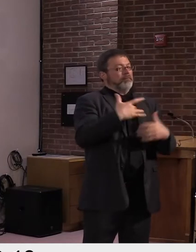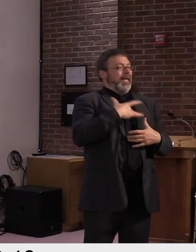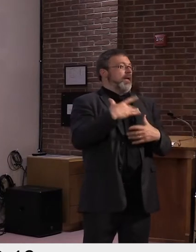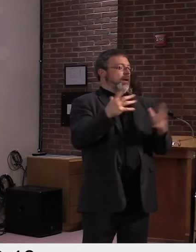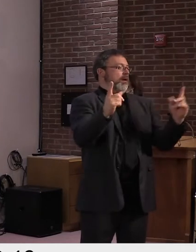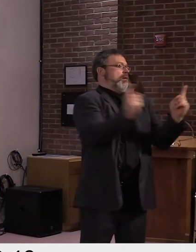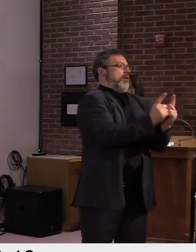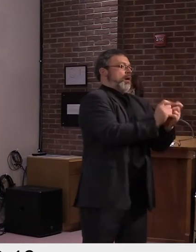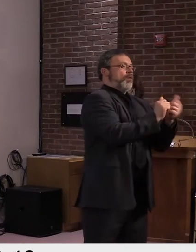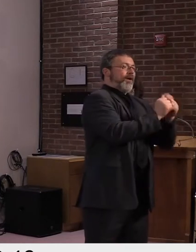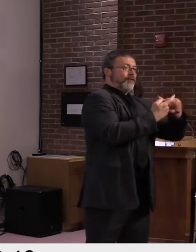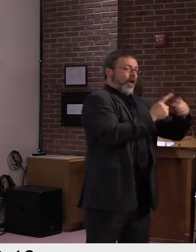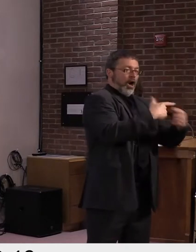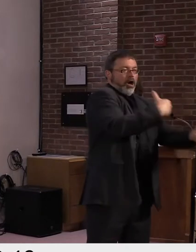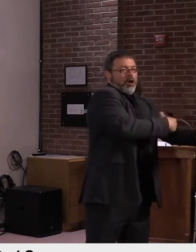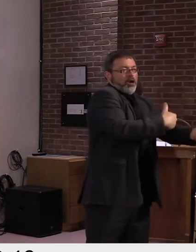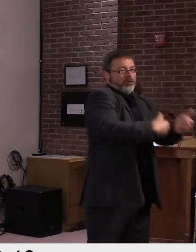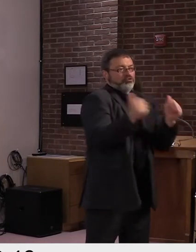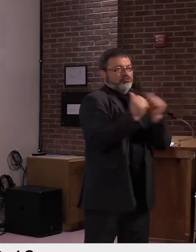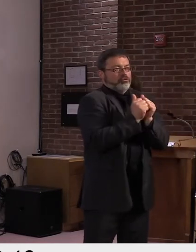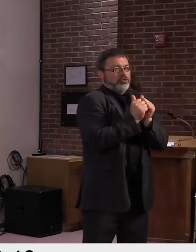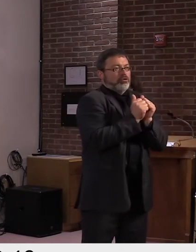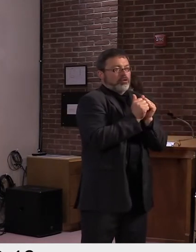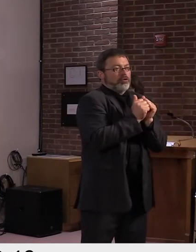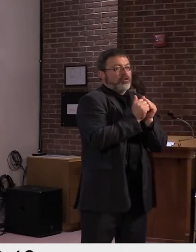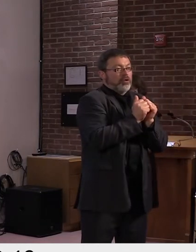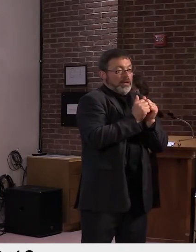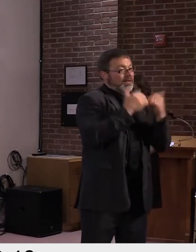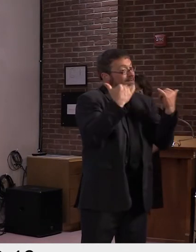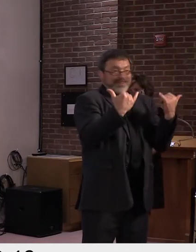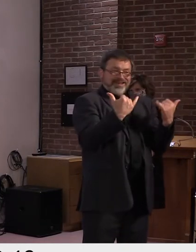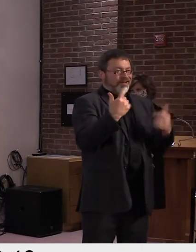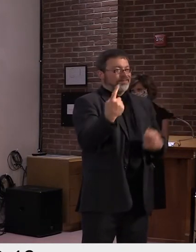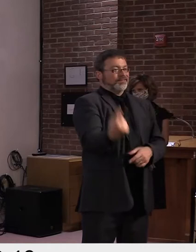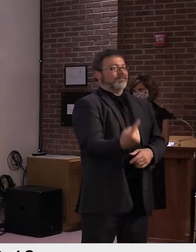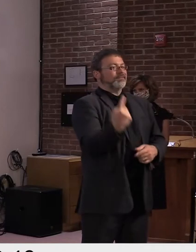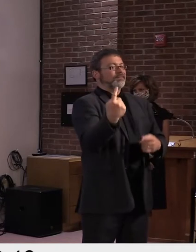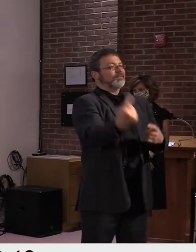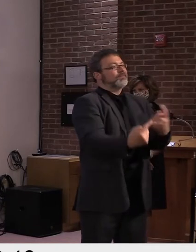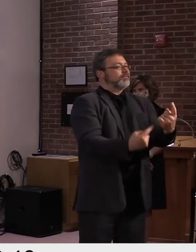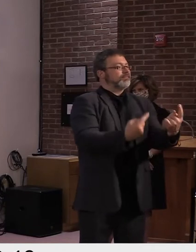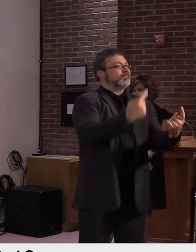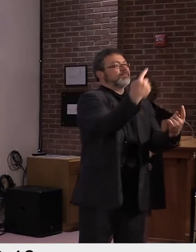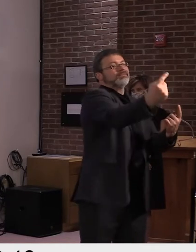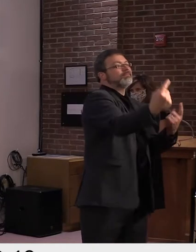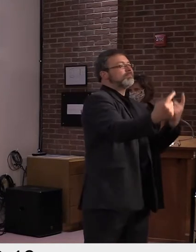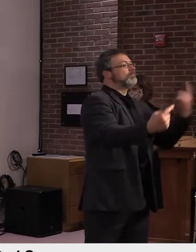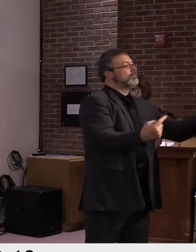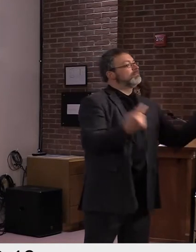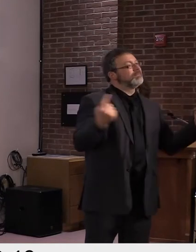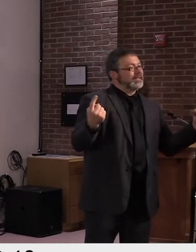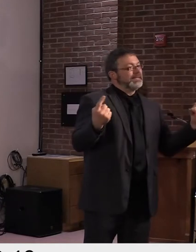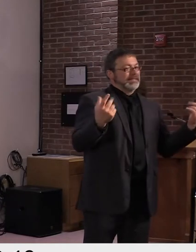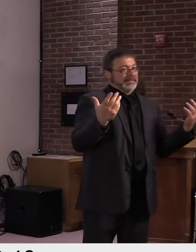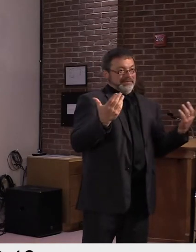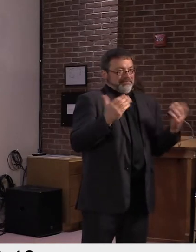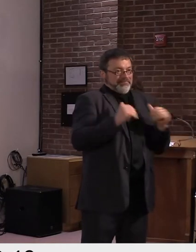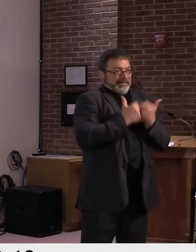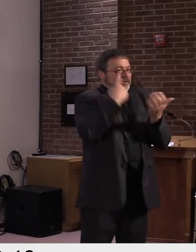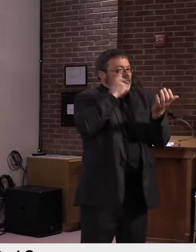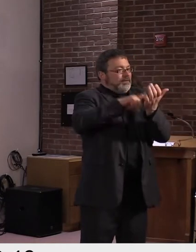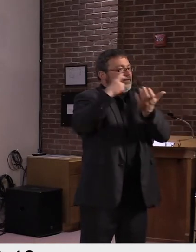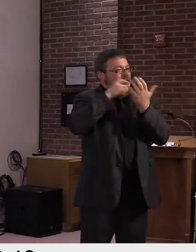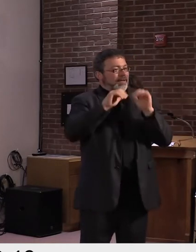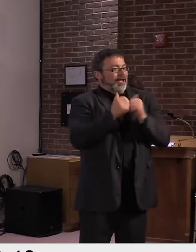administer naloxone, help resuscitate them, guide them, be with them. So just having a